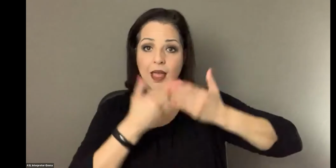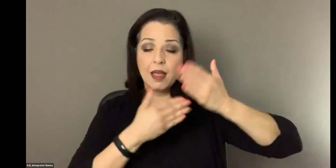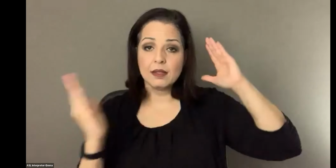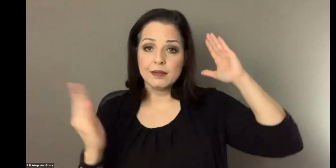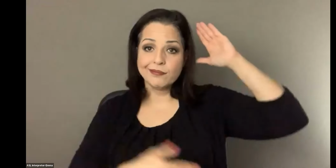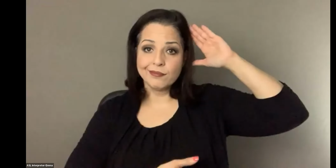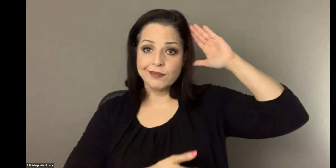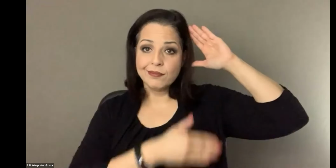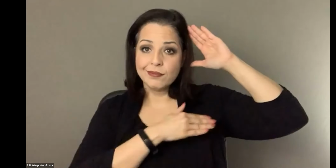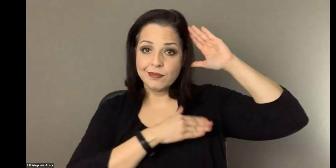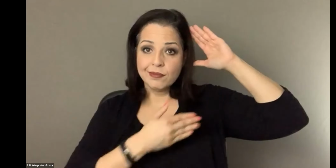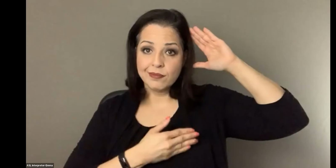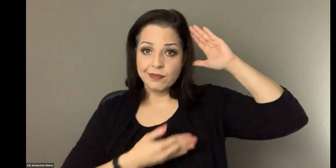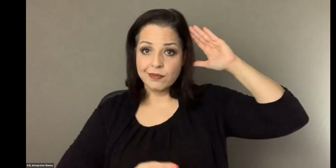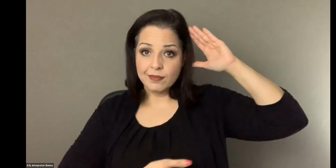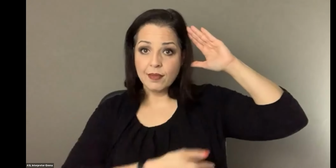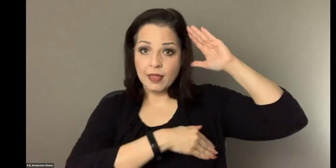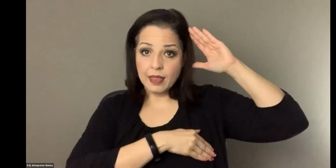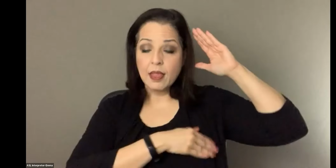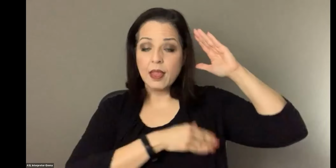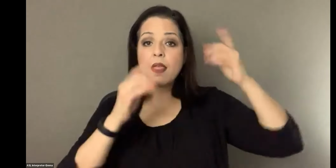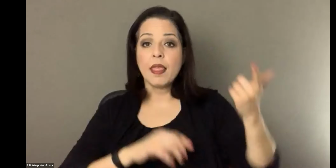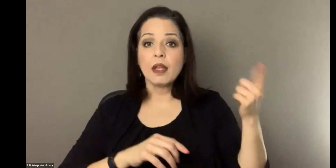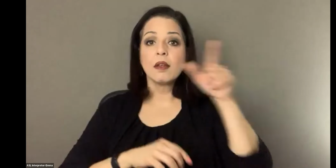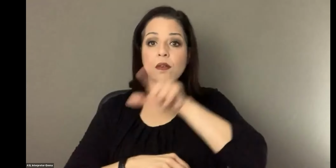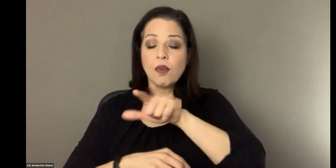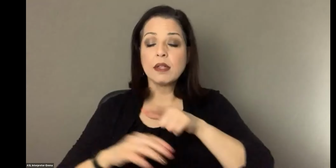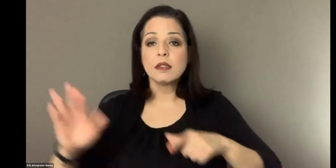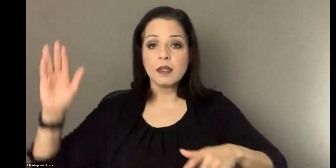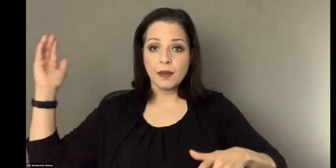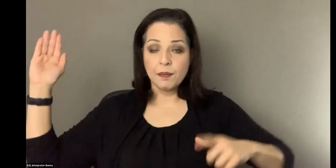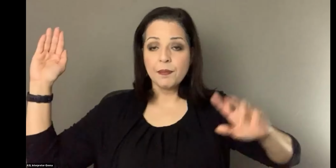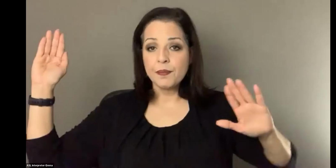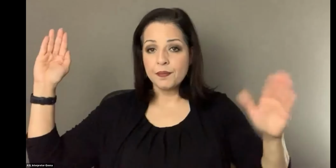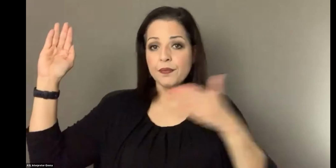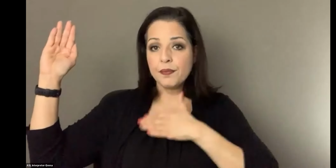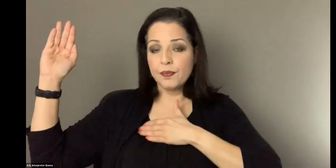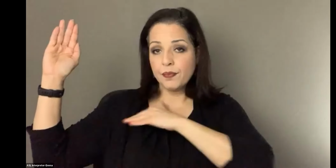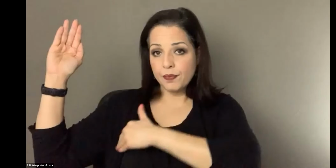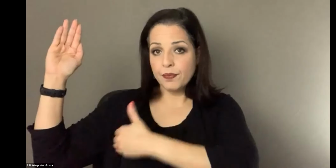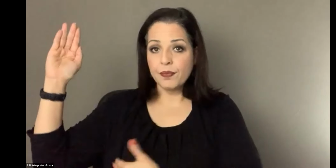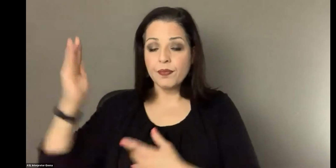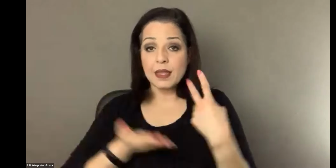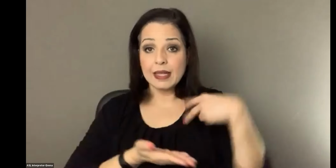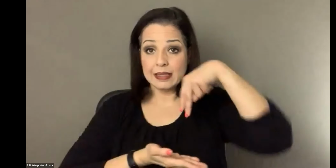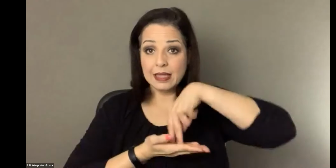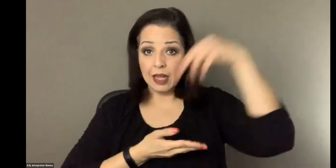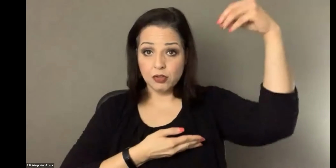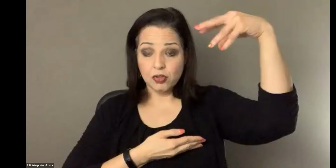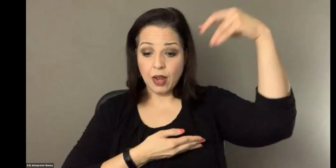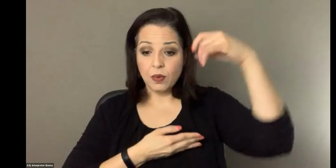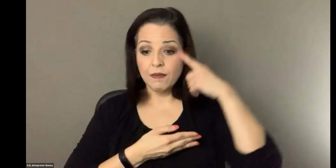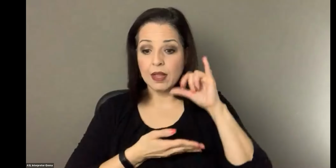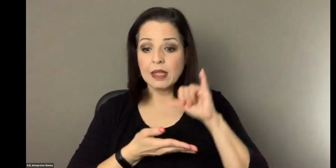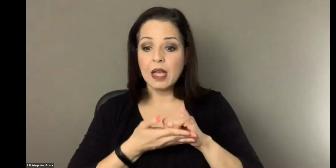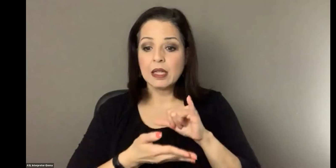And when you're examining your right breast, you need to stand in the shower again, raise